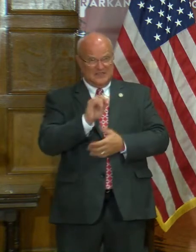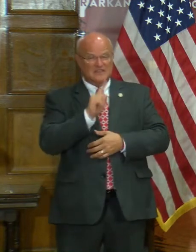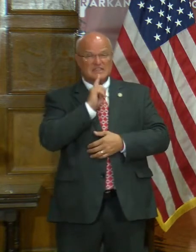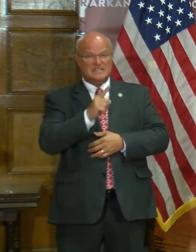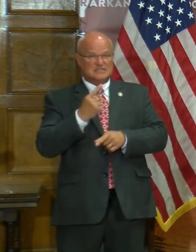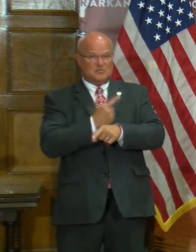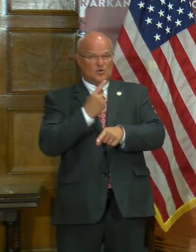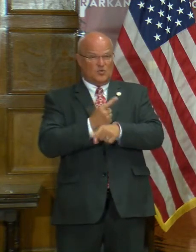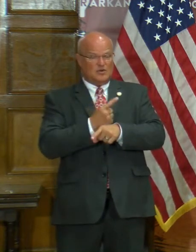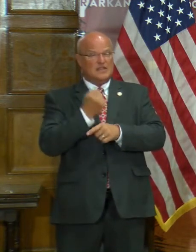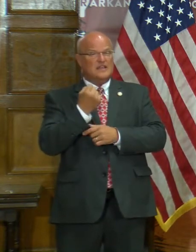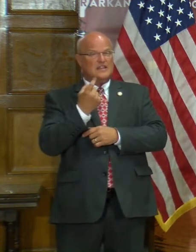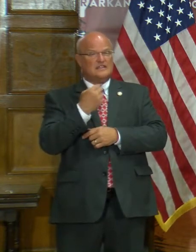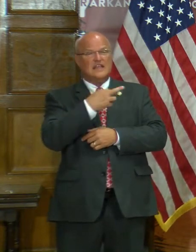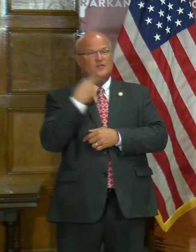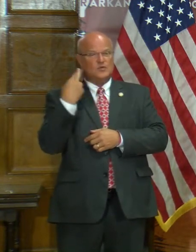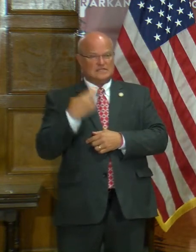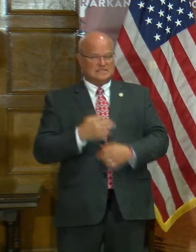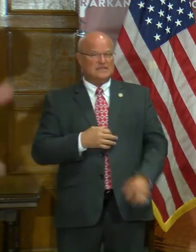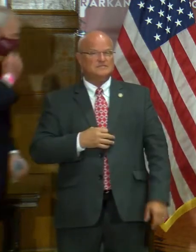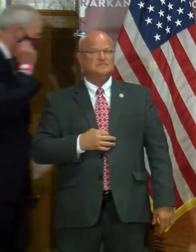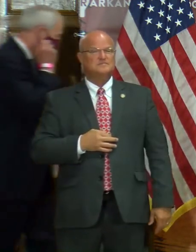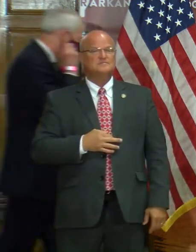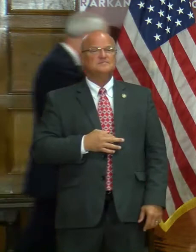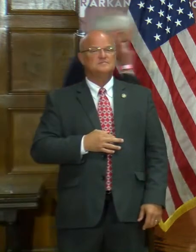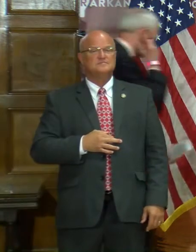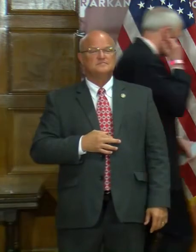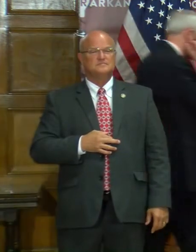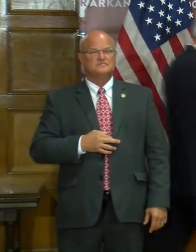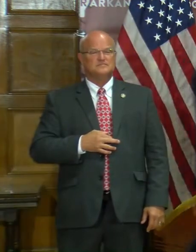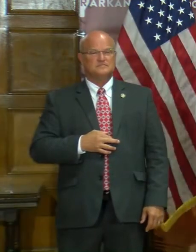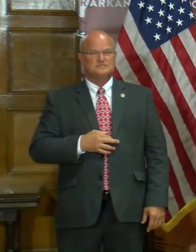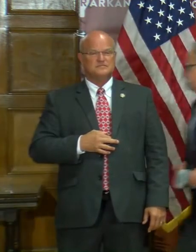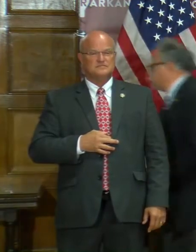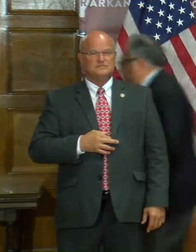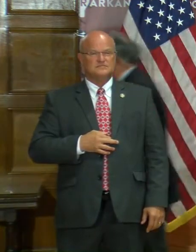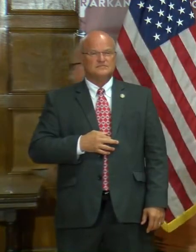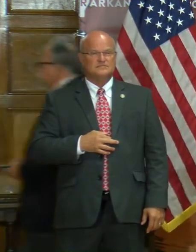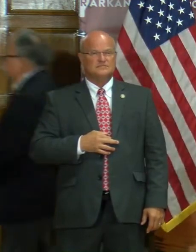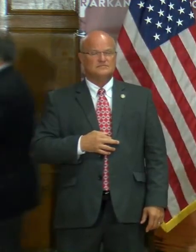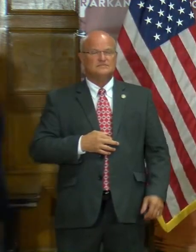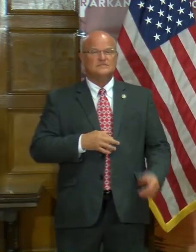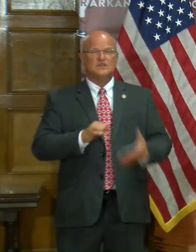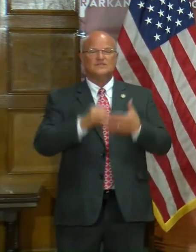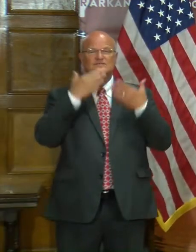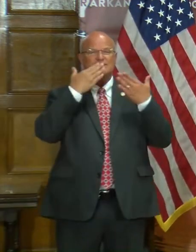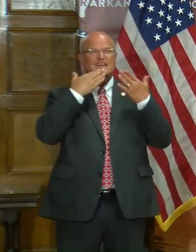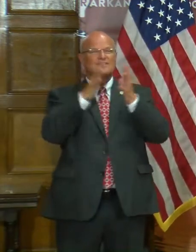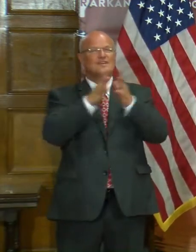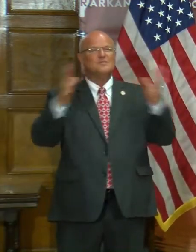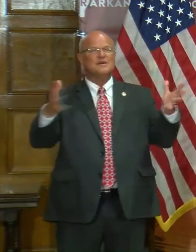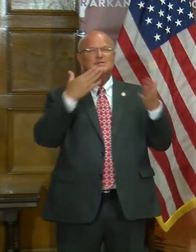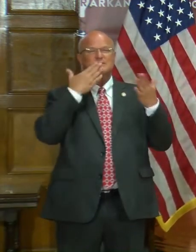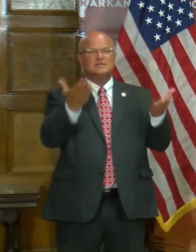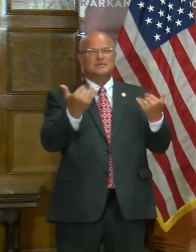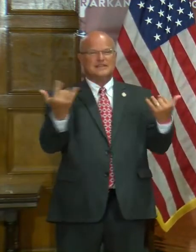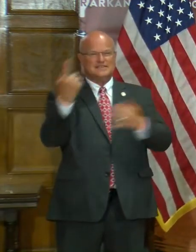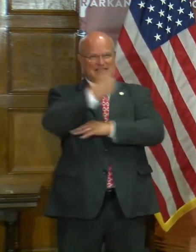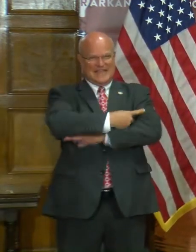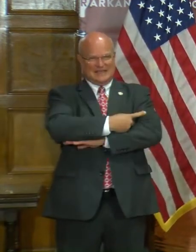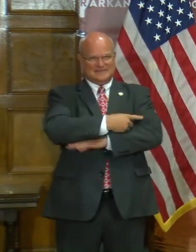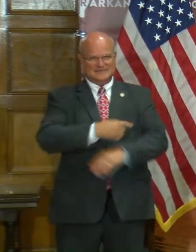is appropriate and they understand the risks. With that, thank you very much. Appreciate you being here today.